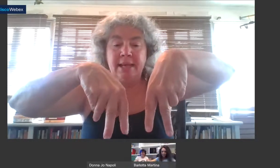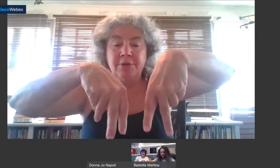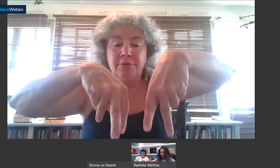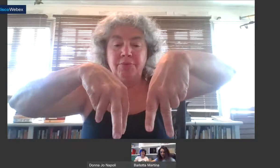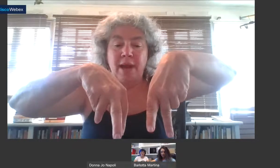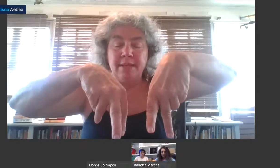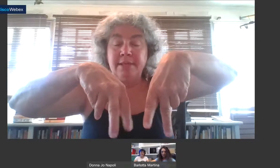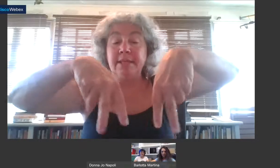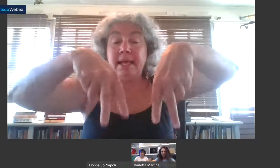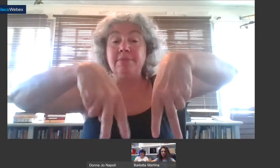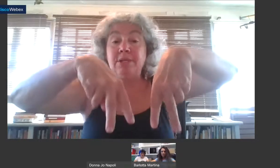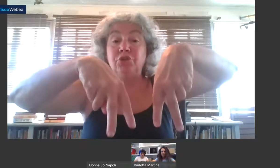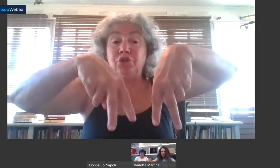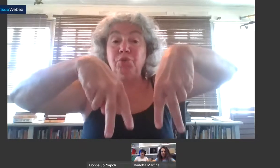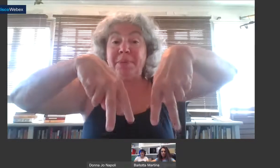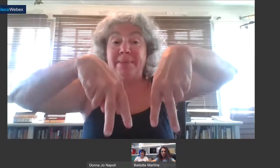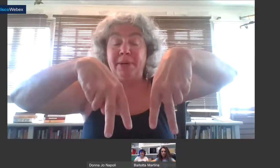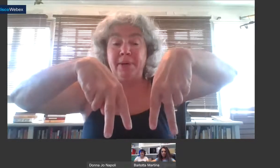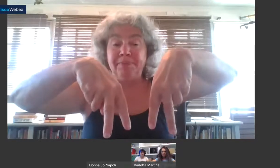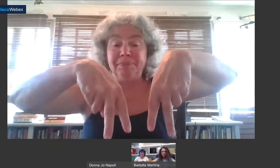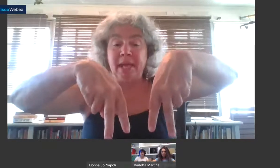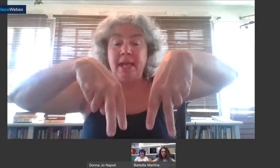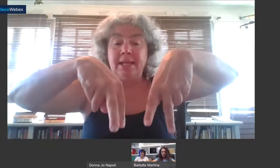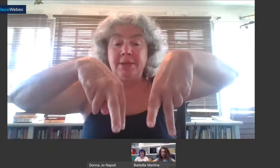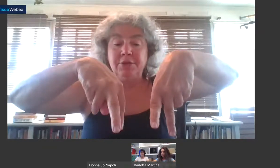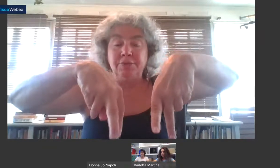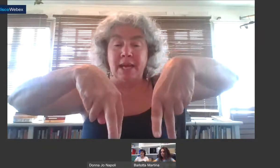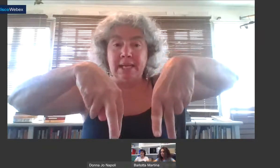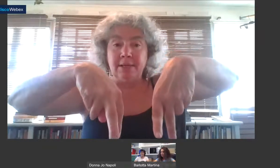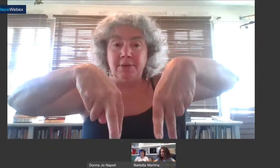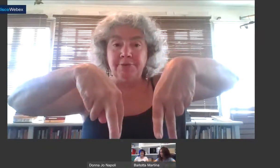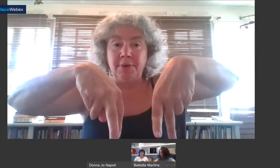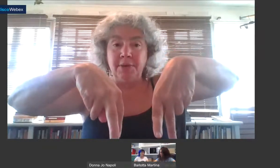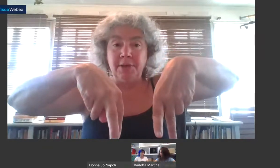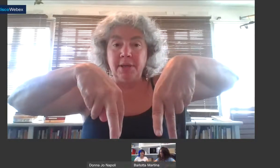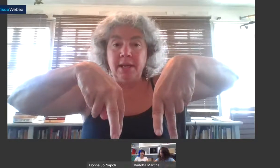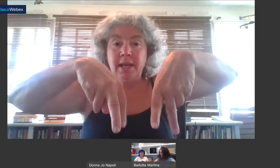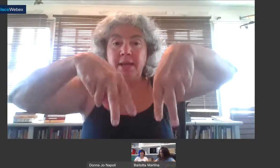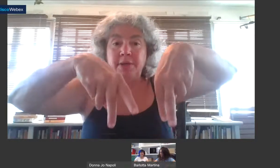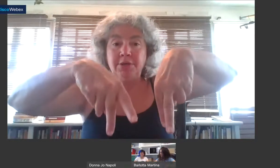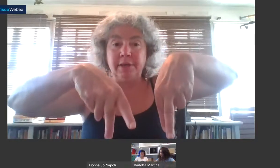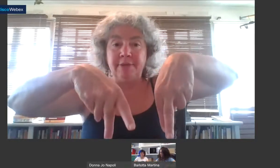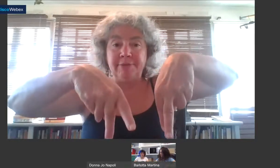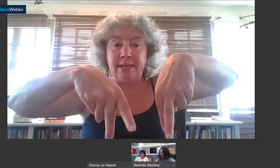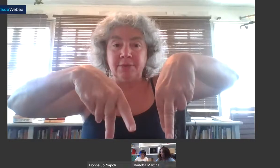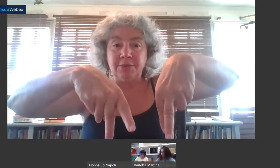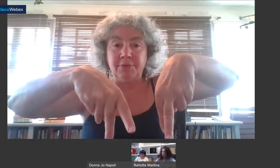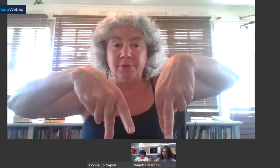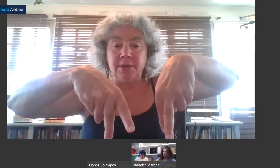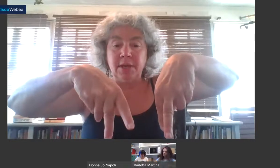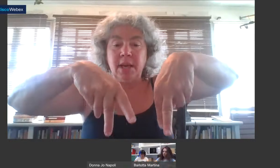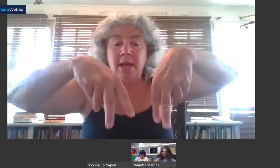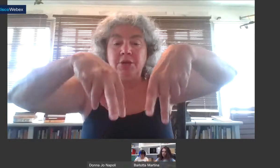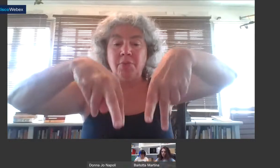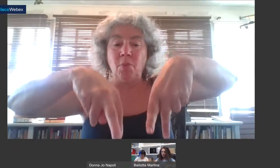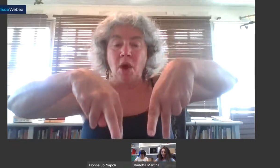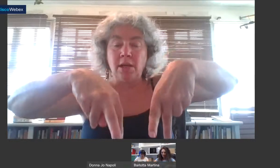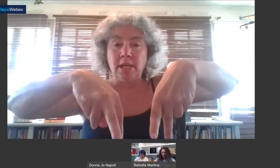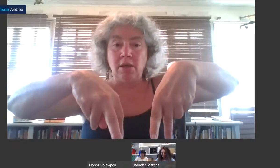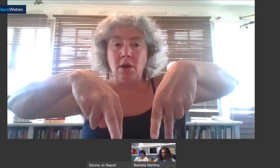your and these are 2 people. And let your right leg go forward, and then your left leg goes forward. And you're walking along,